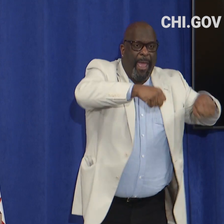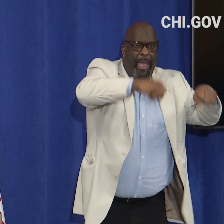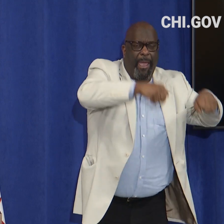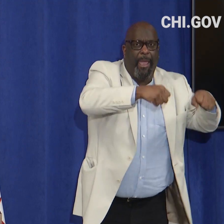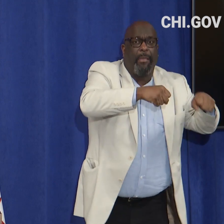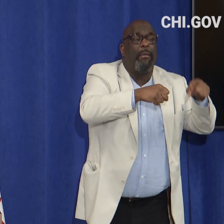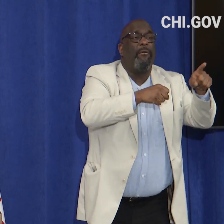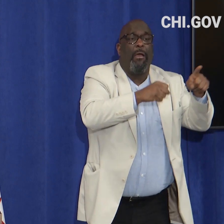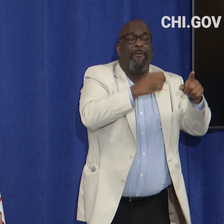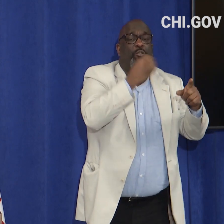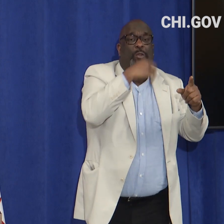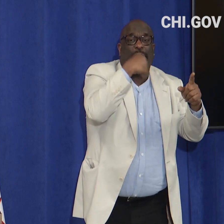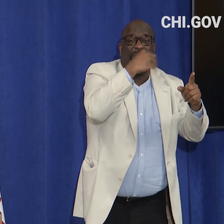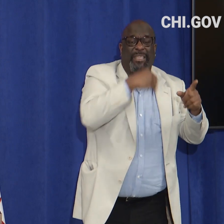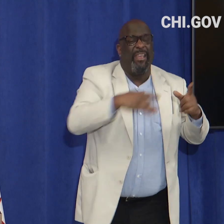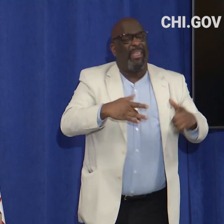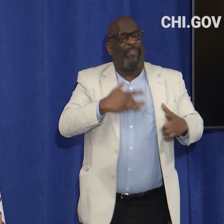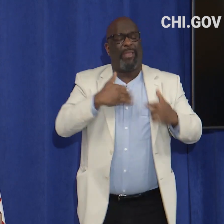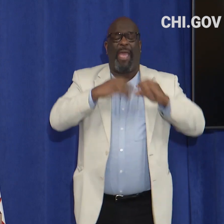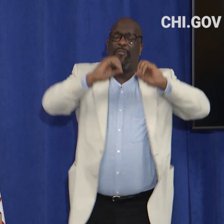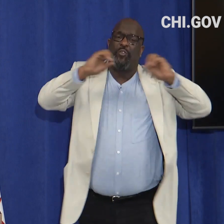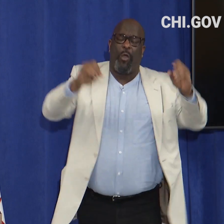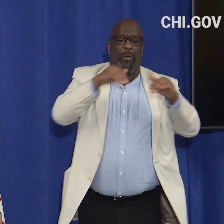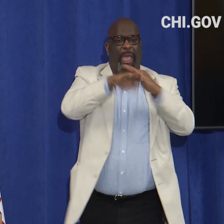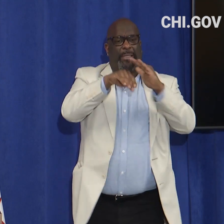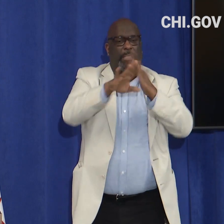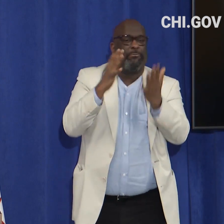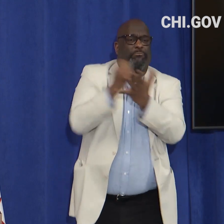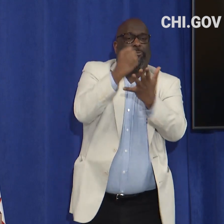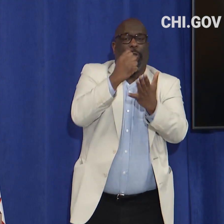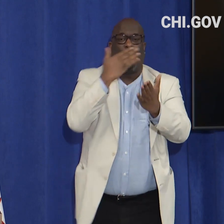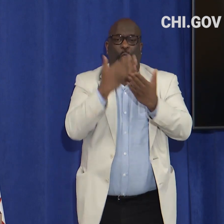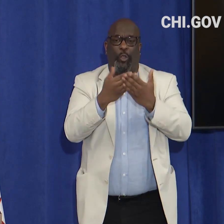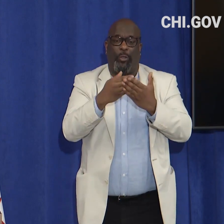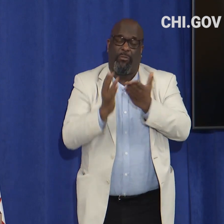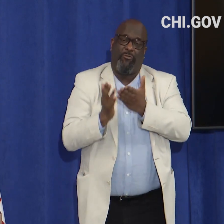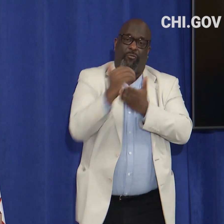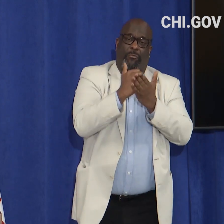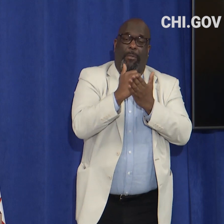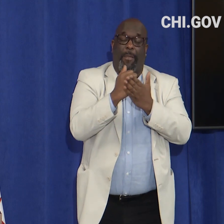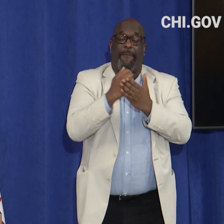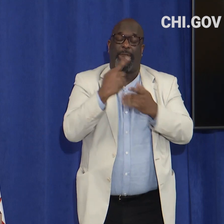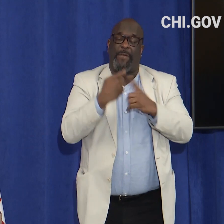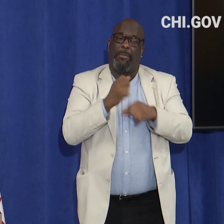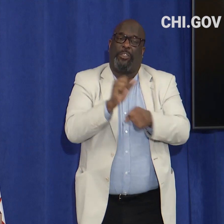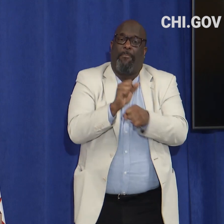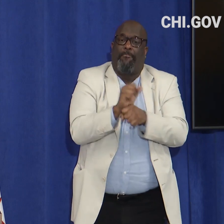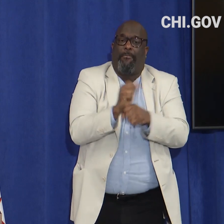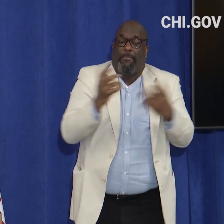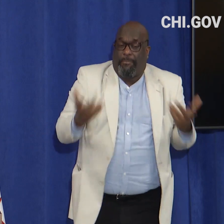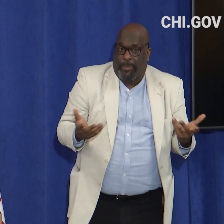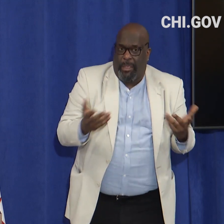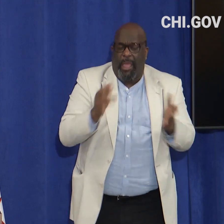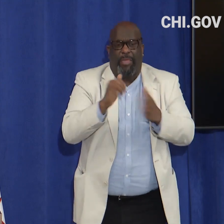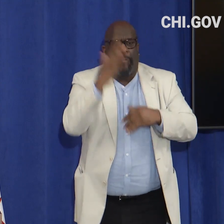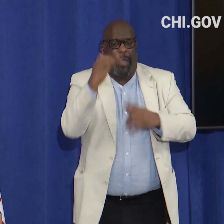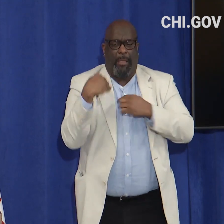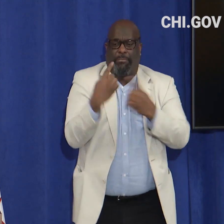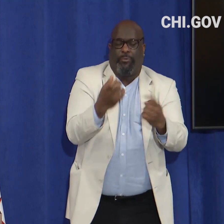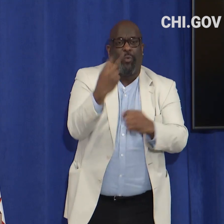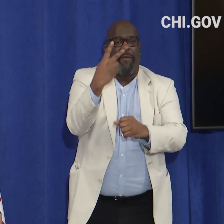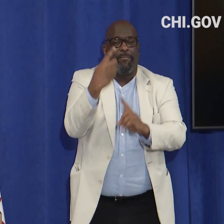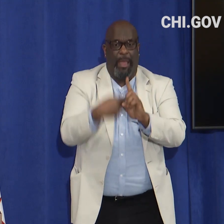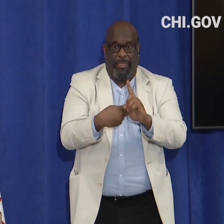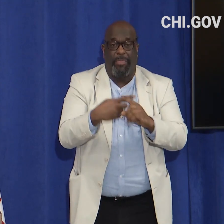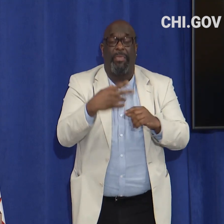got a pipeline to good paying jobs. I agree with that. And that's why for the last 12 months,